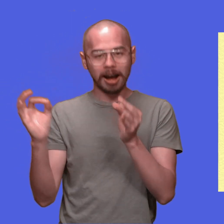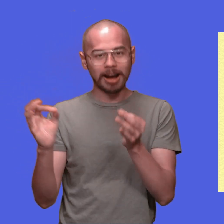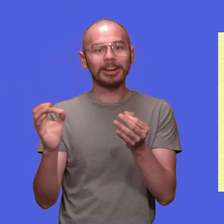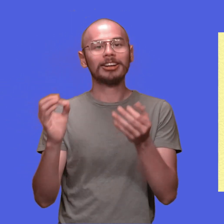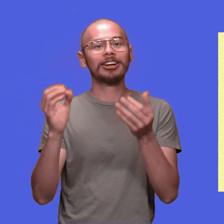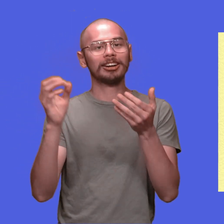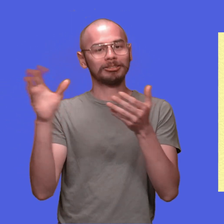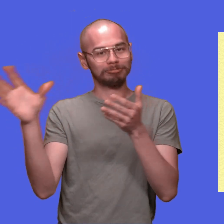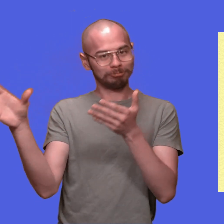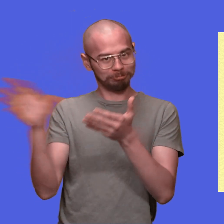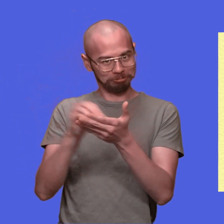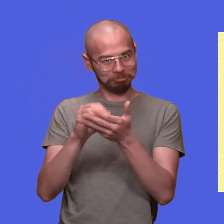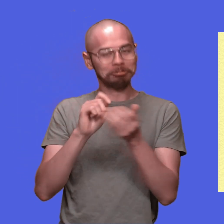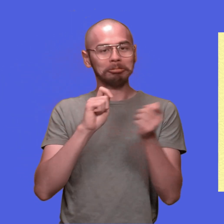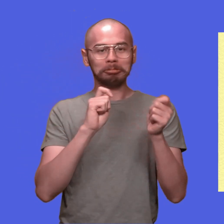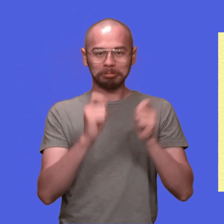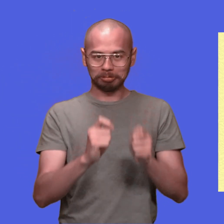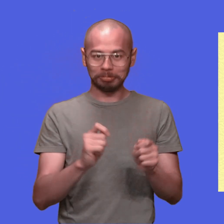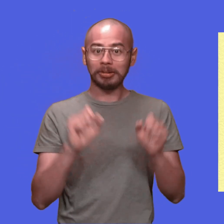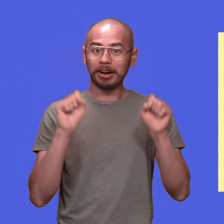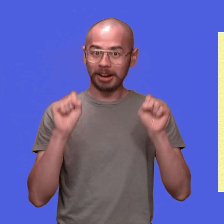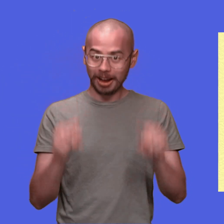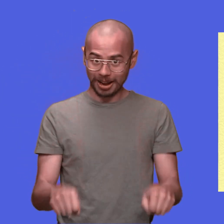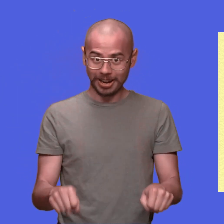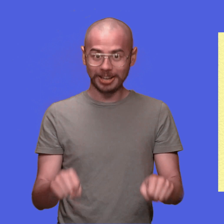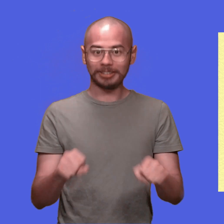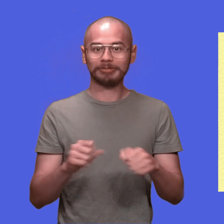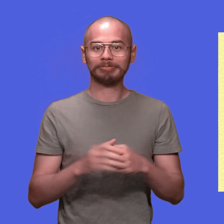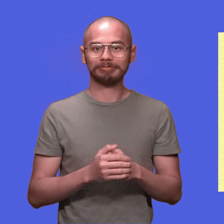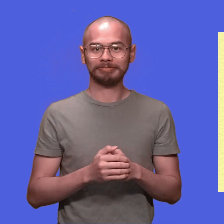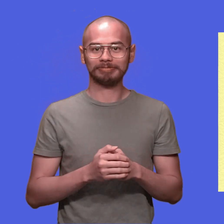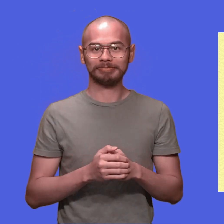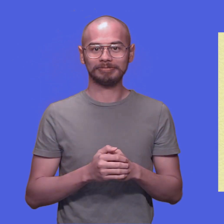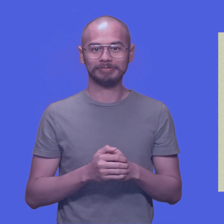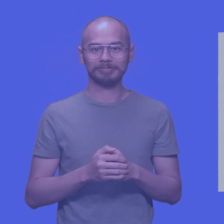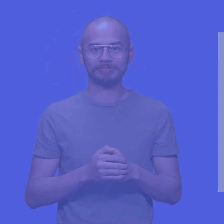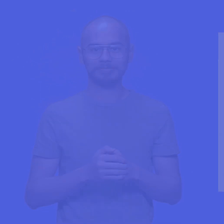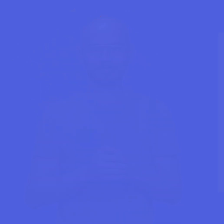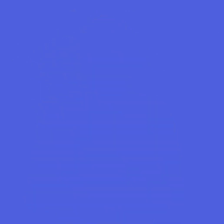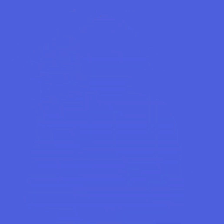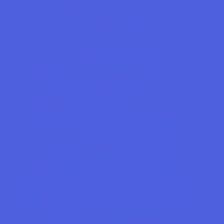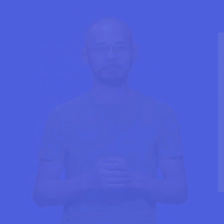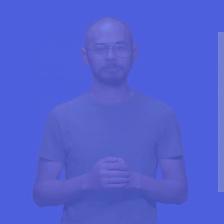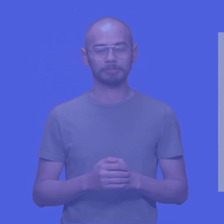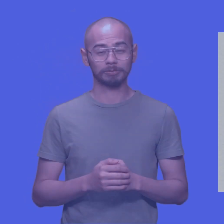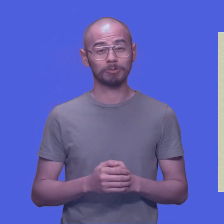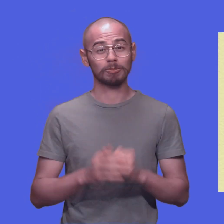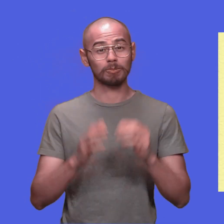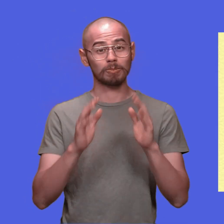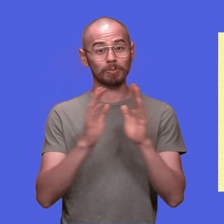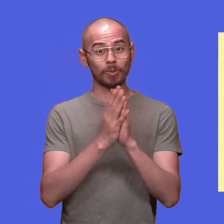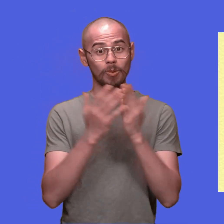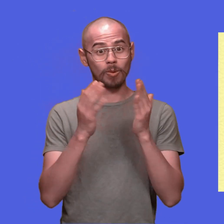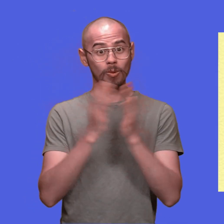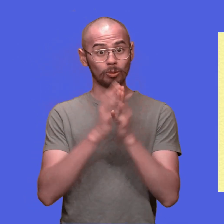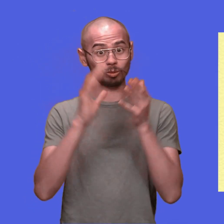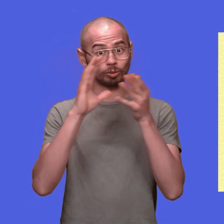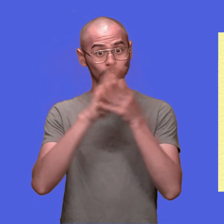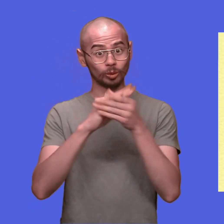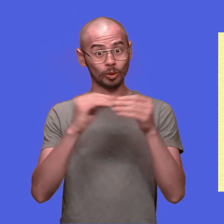from the creator to do so. This means it is unlawful to edit, copy, use, or sell the storybook without obtaining permission from the copyright